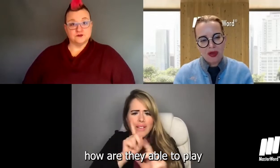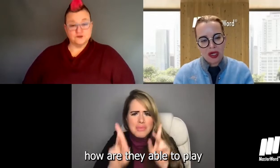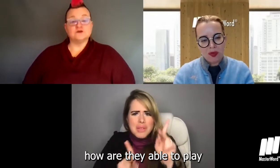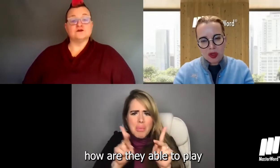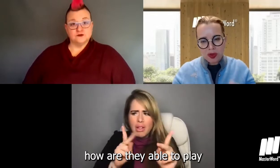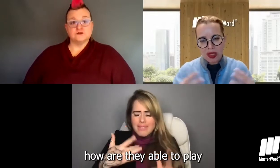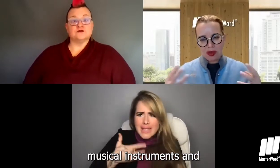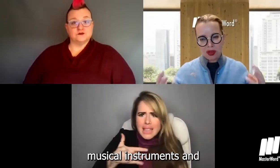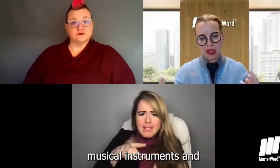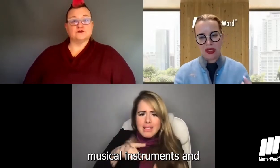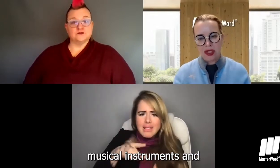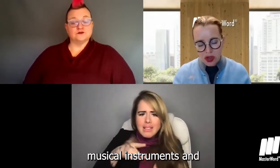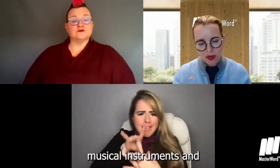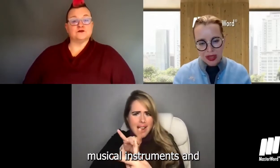how they're able to play musical instruments?